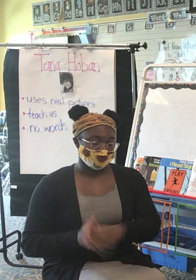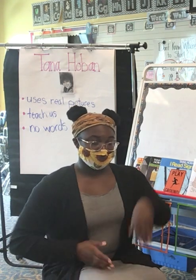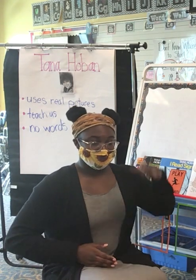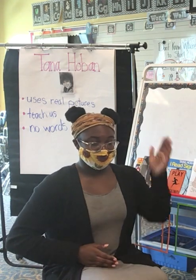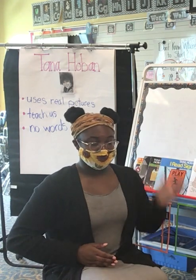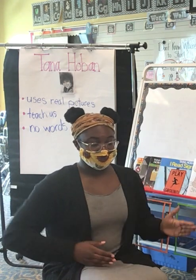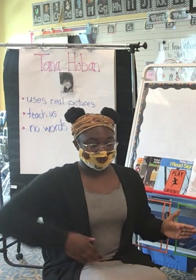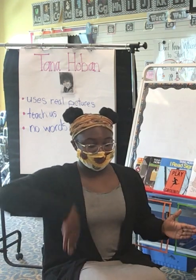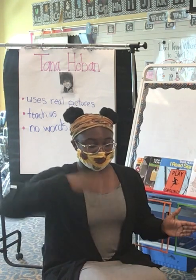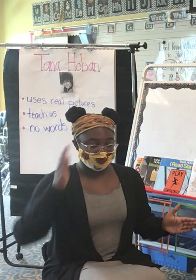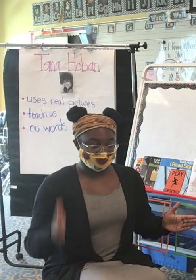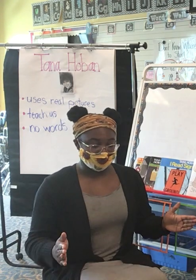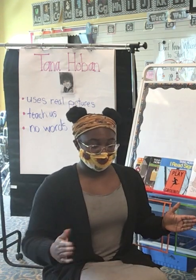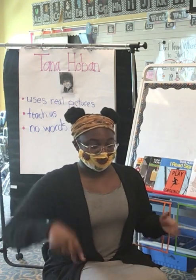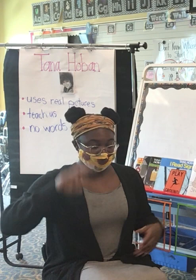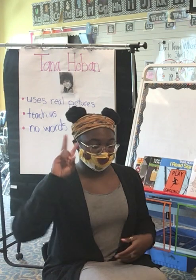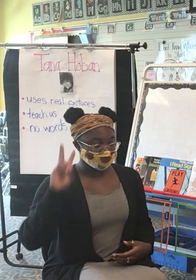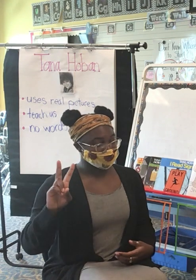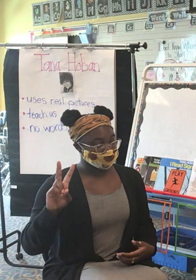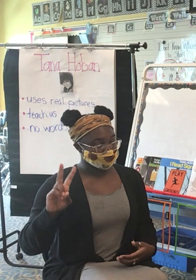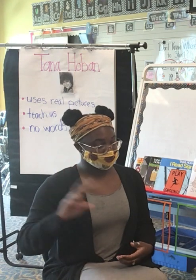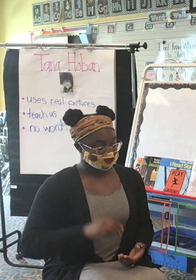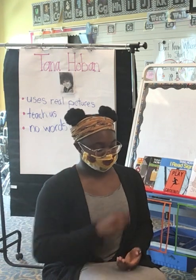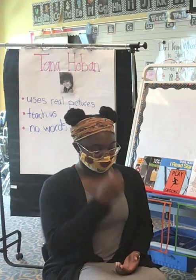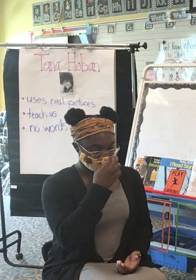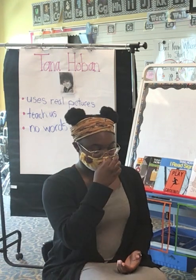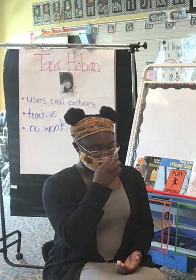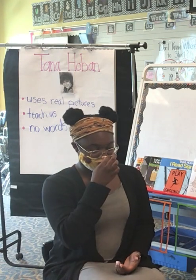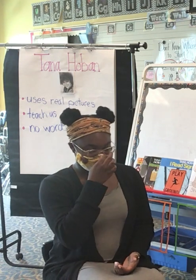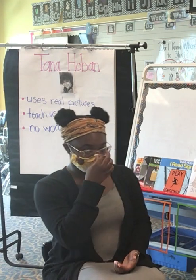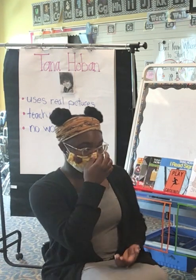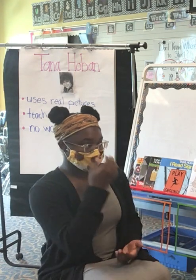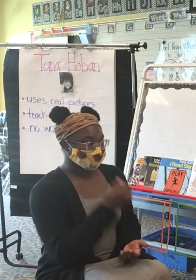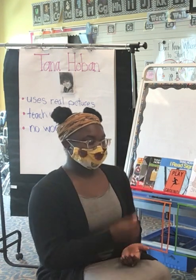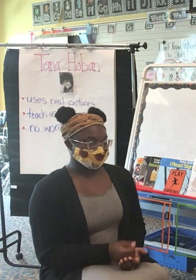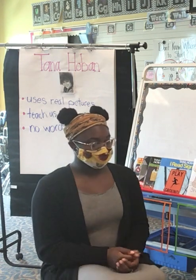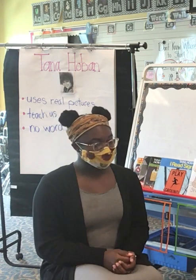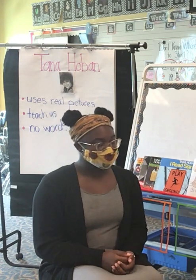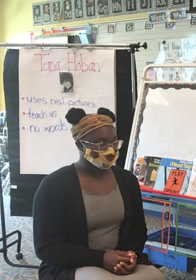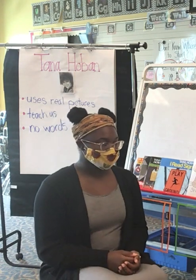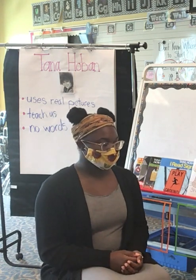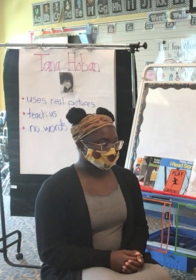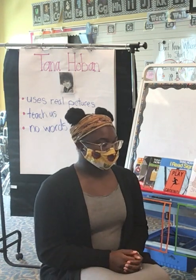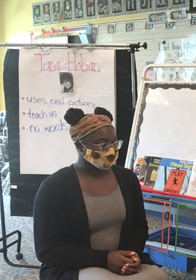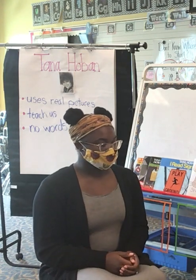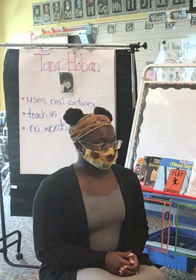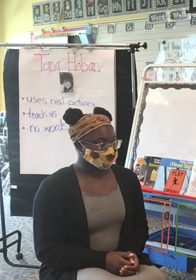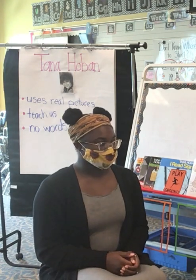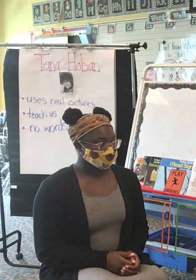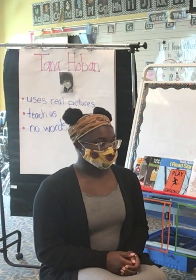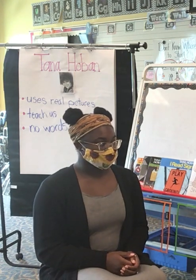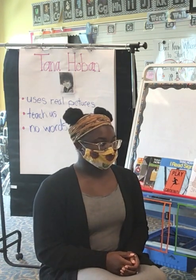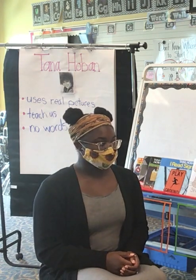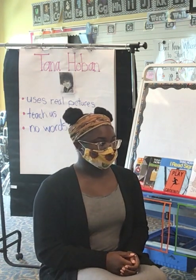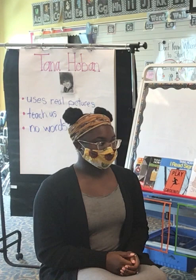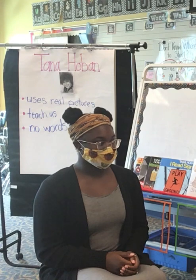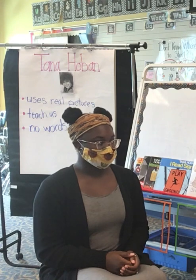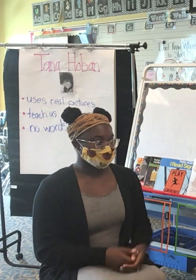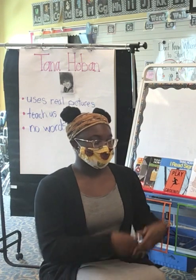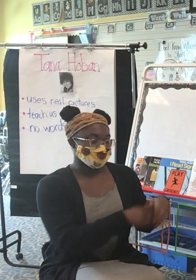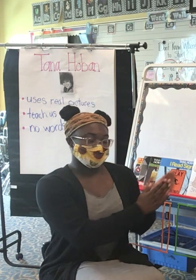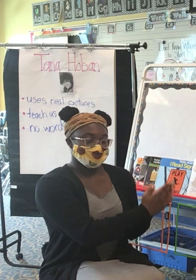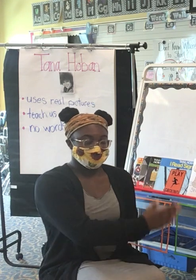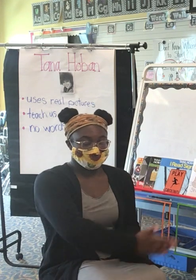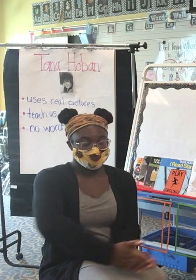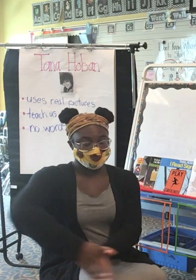Sunny. Sunny. Two. Two syllables. A lot of these words have two syllables. Let's keep going. What about